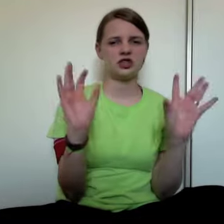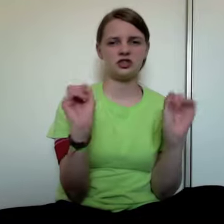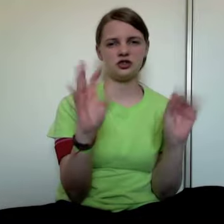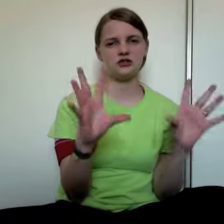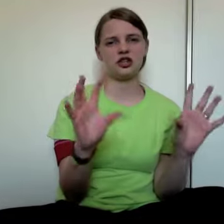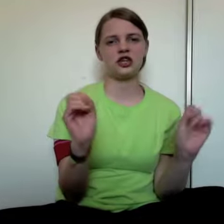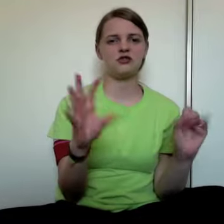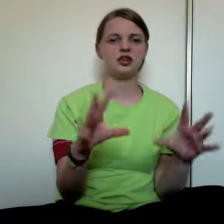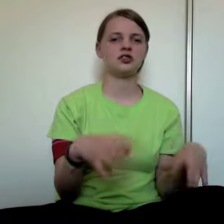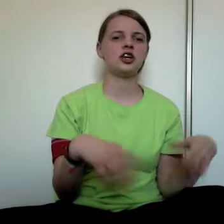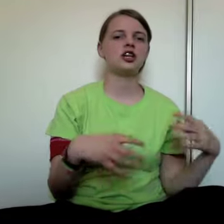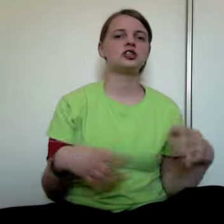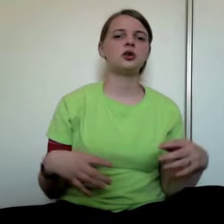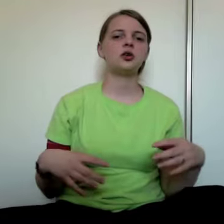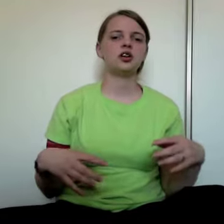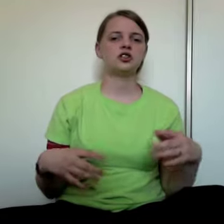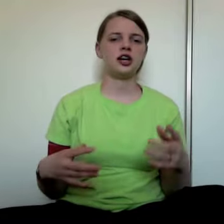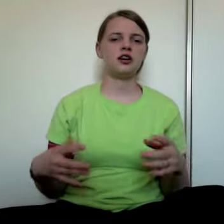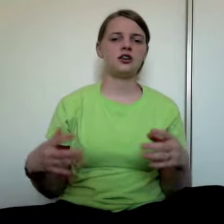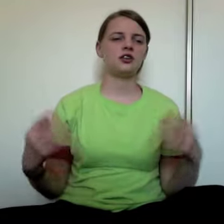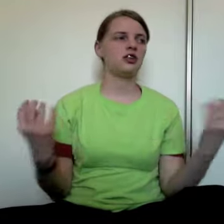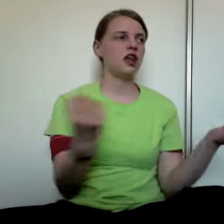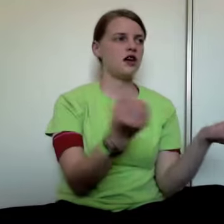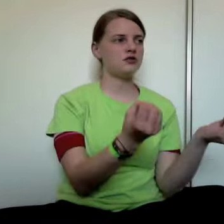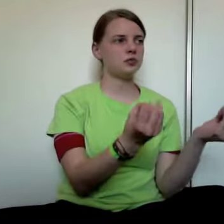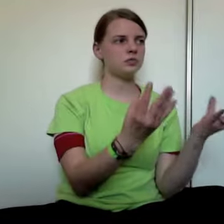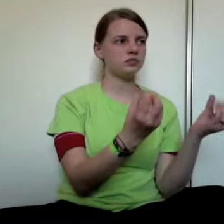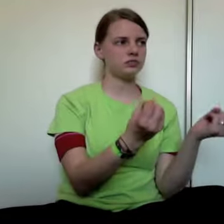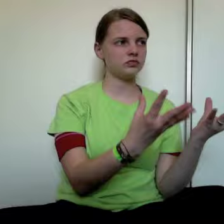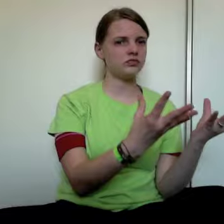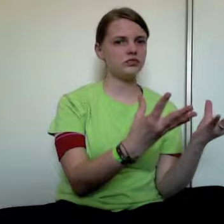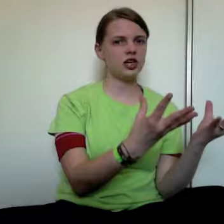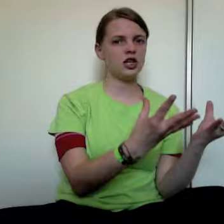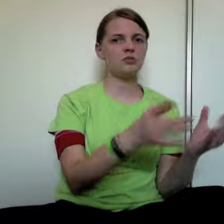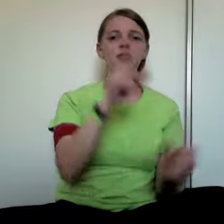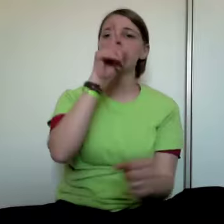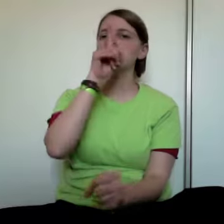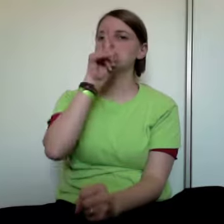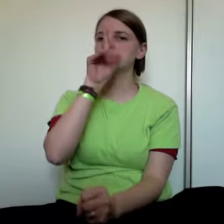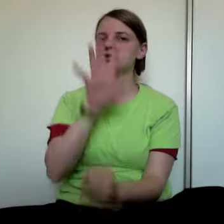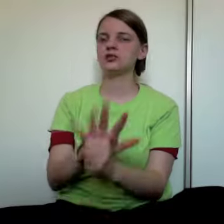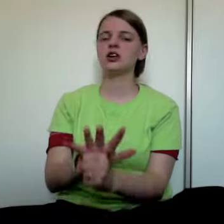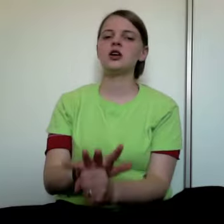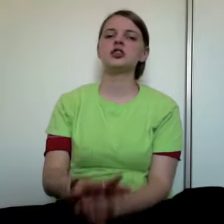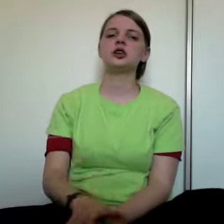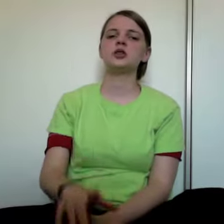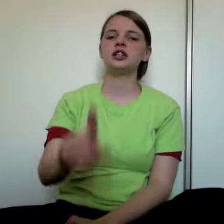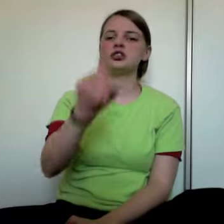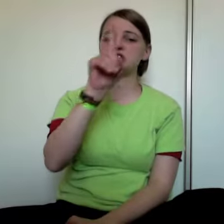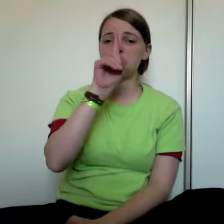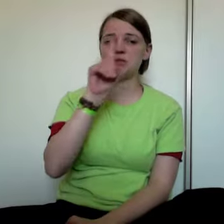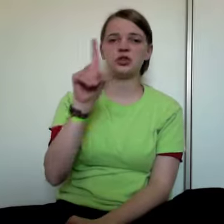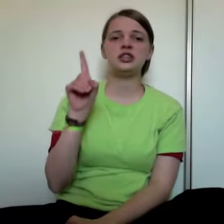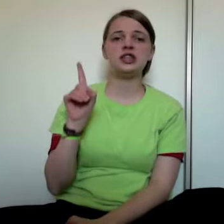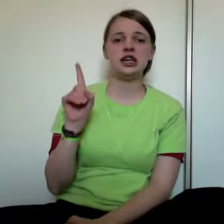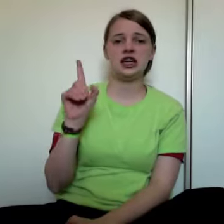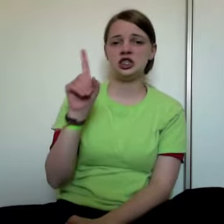just you're flicking your fingers. So, chatter left. And then promise. So, it starts out with D hand shape